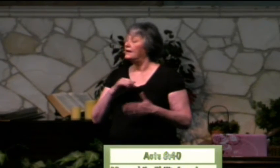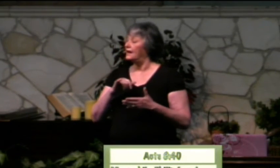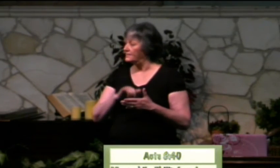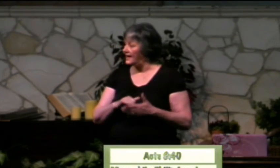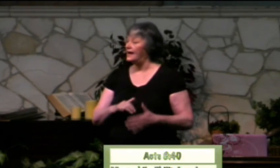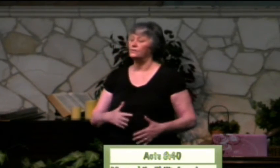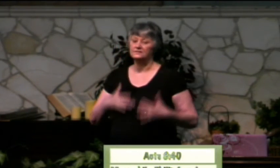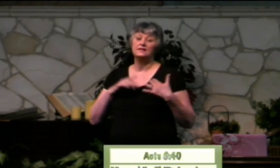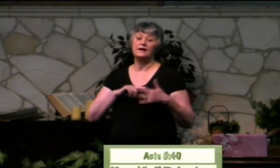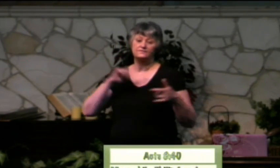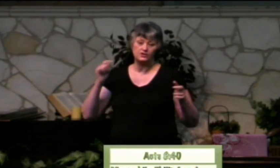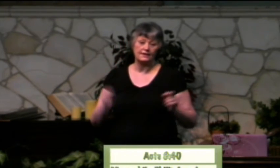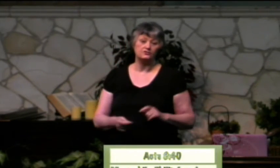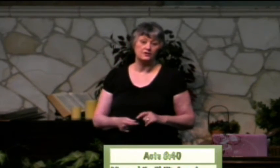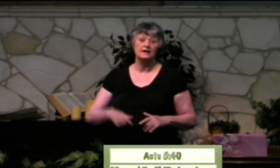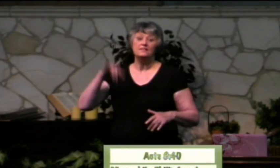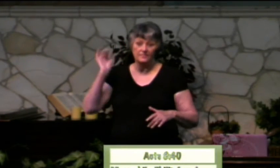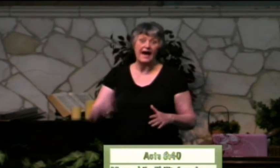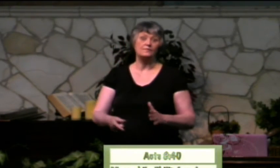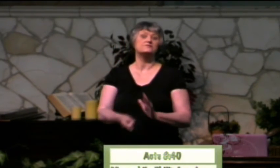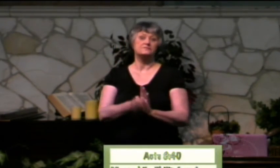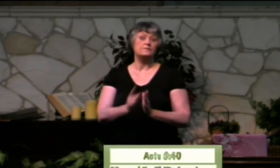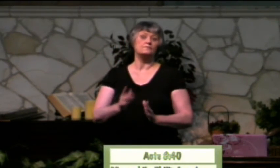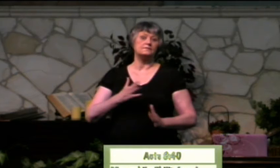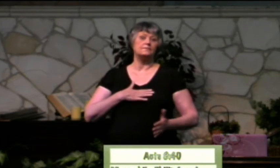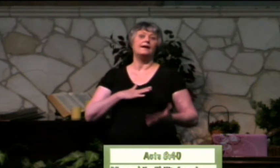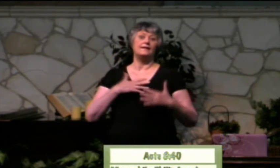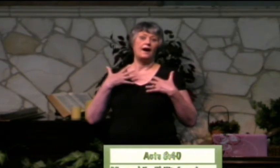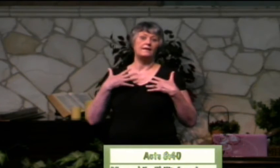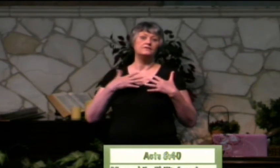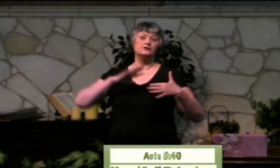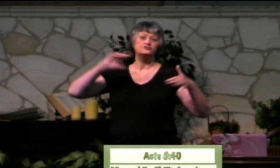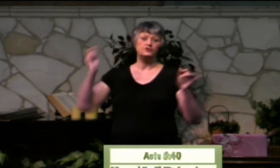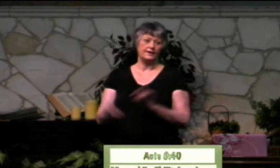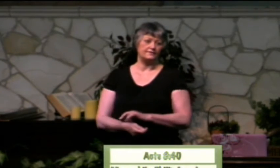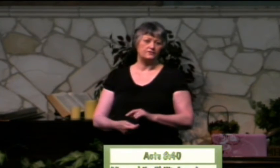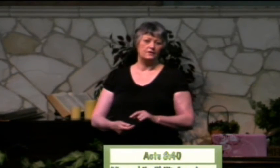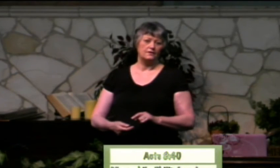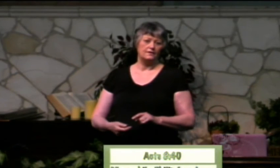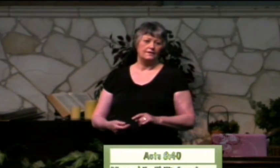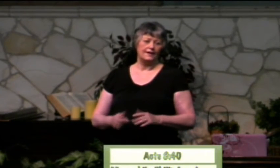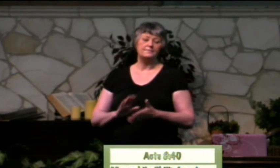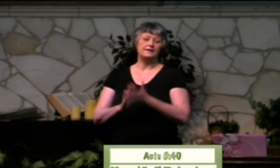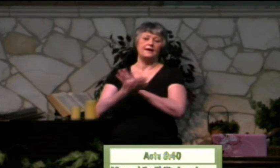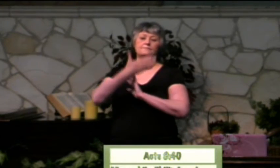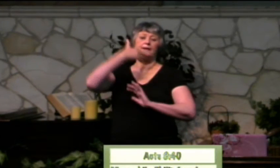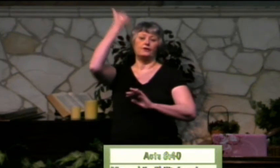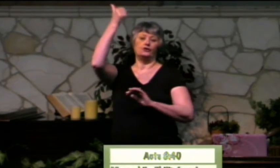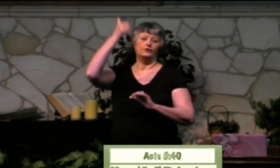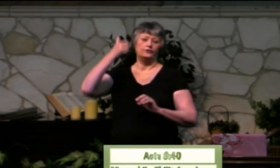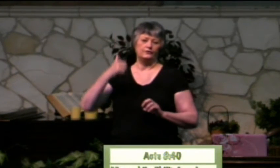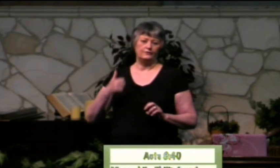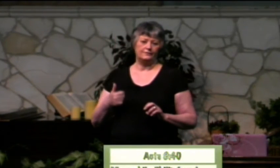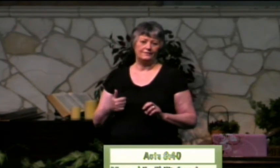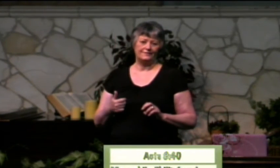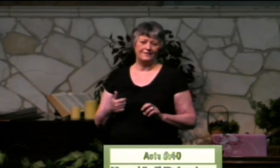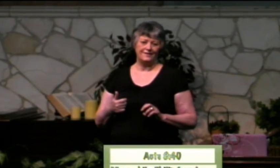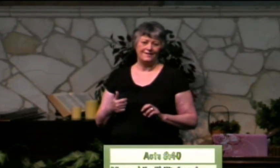And that was life. That was the moment my life changed and became better.